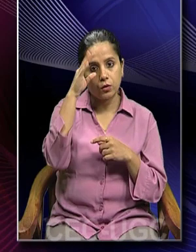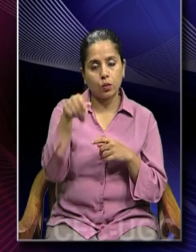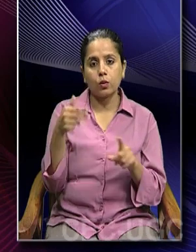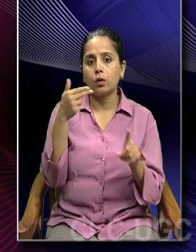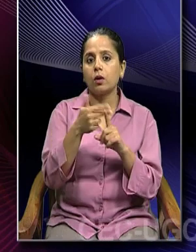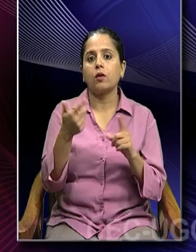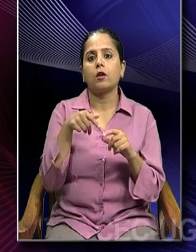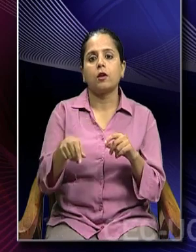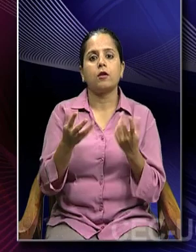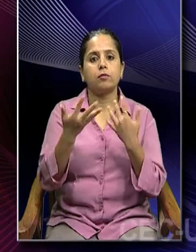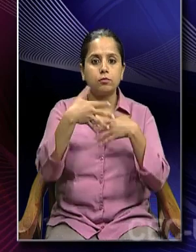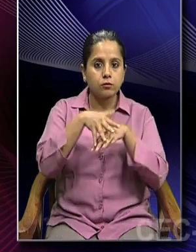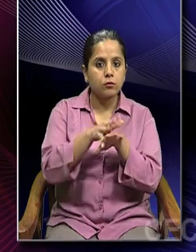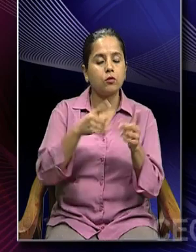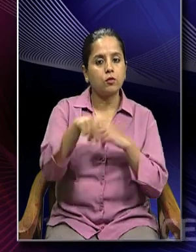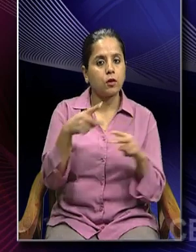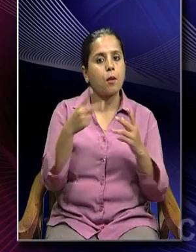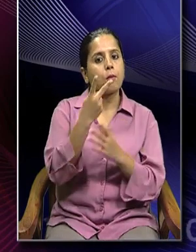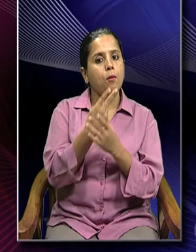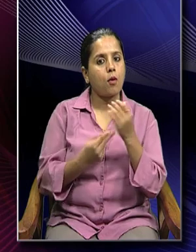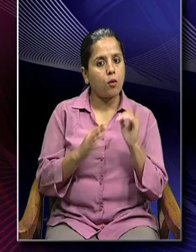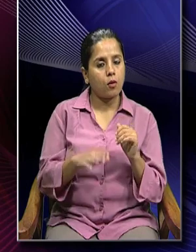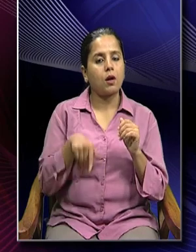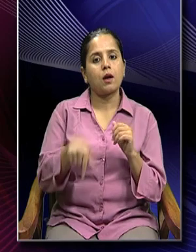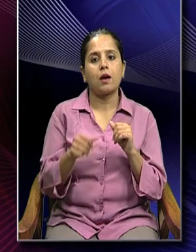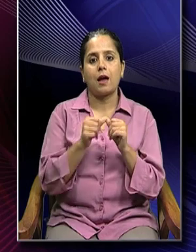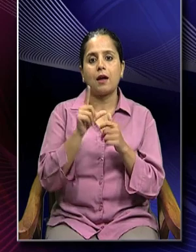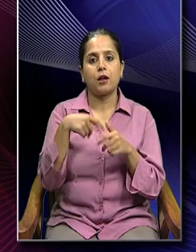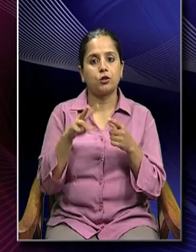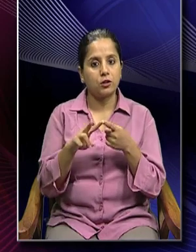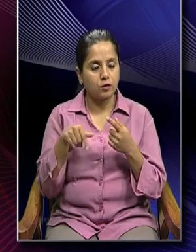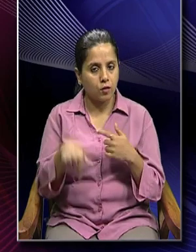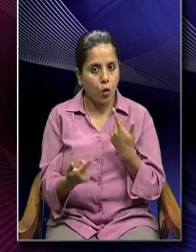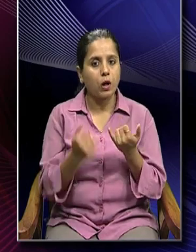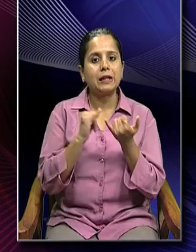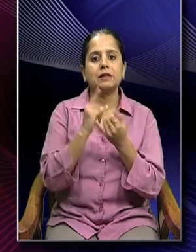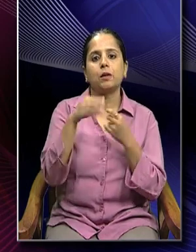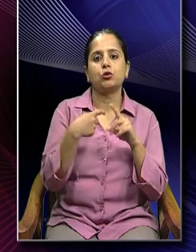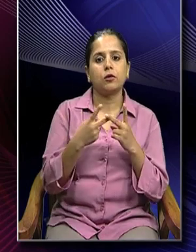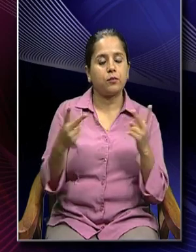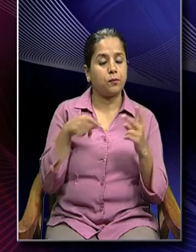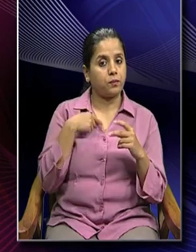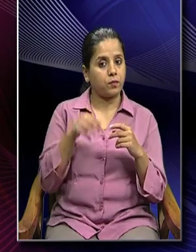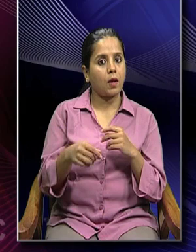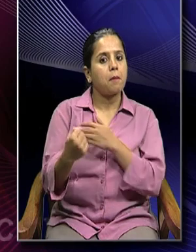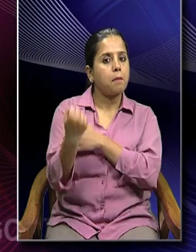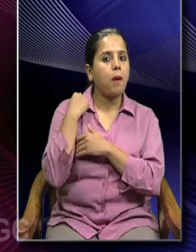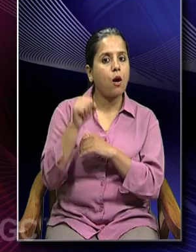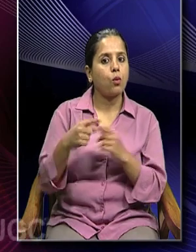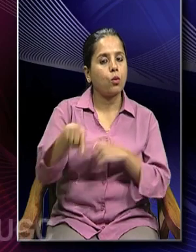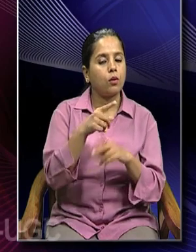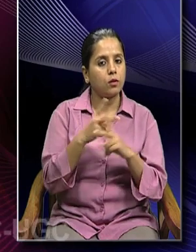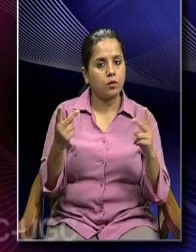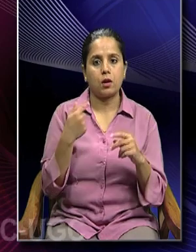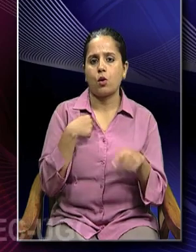to the fusion of both, that is objective and the subjective. And we all know the power of subjectivity, and